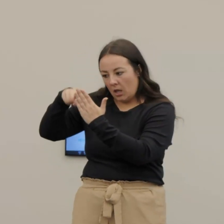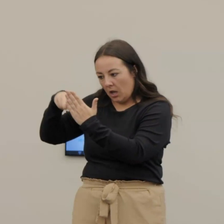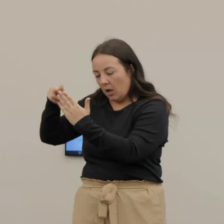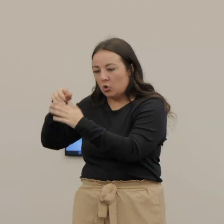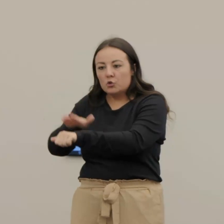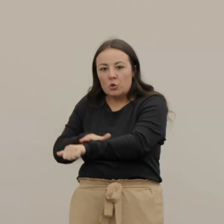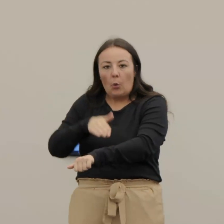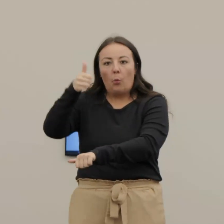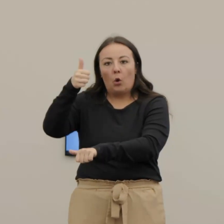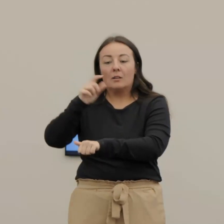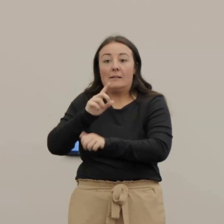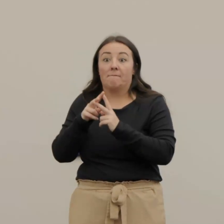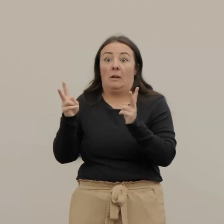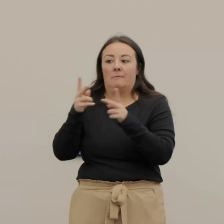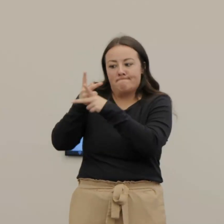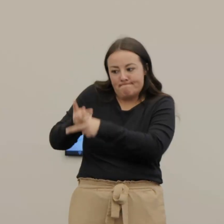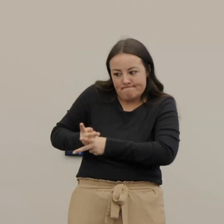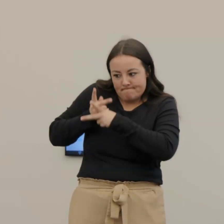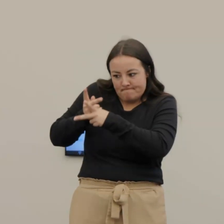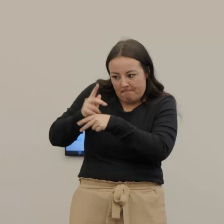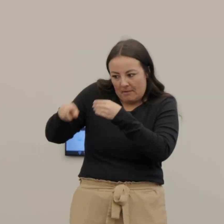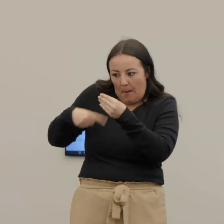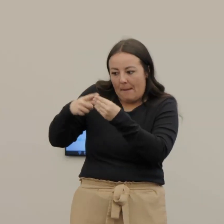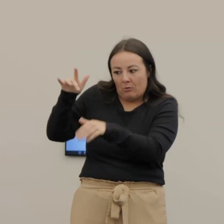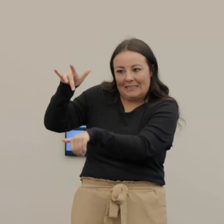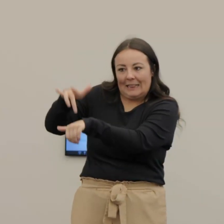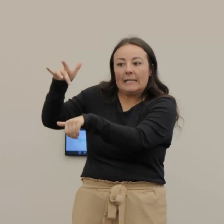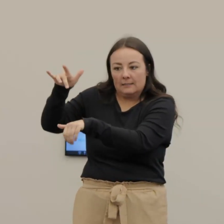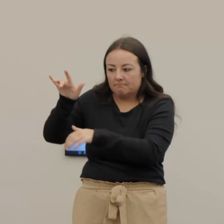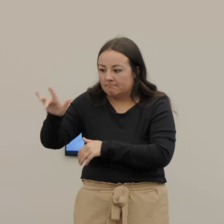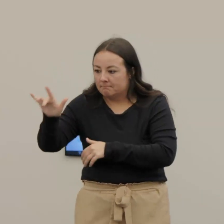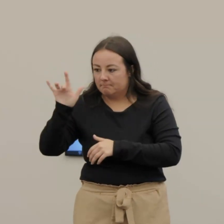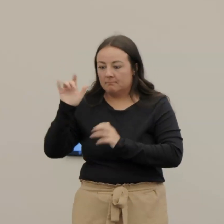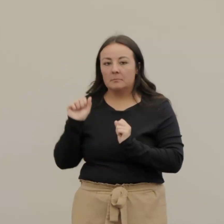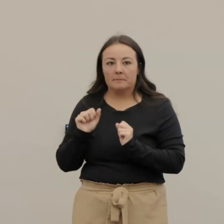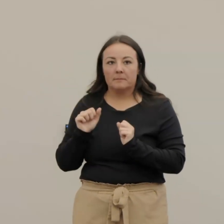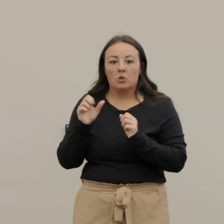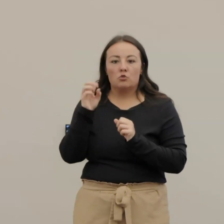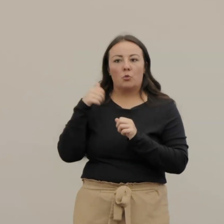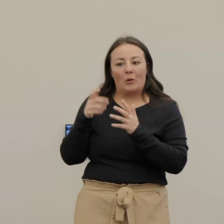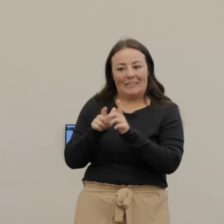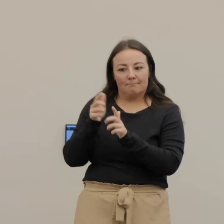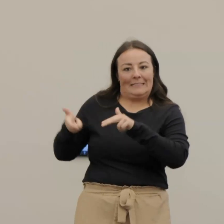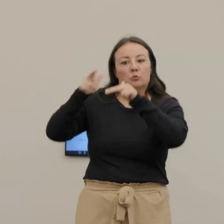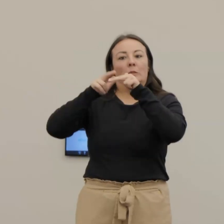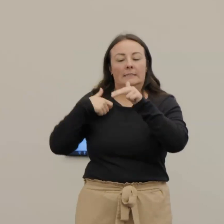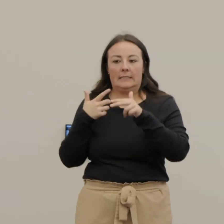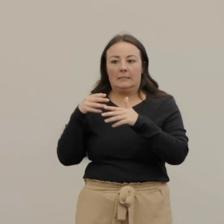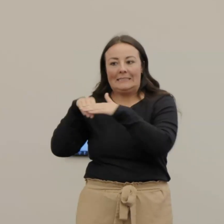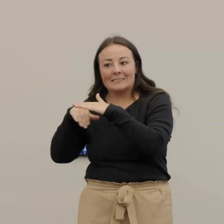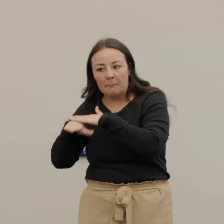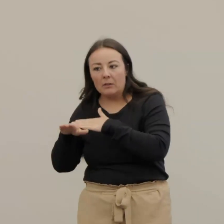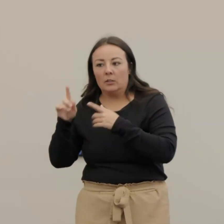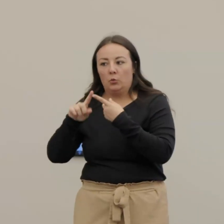clicking. So you're increasing the usability for that whole group. Oh, and people with cognitive